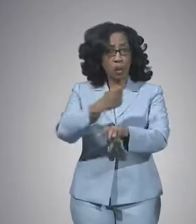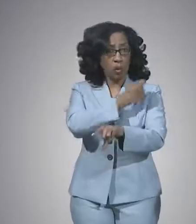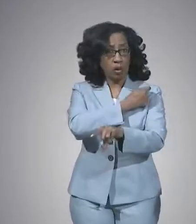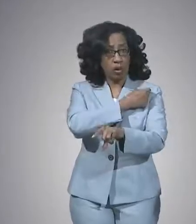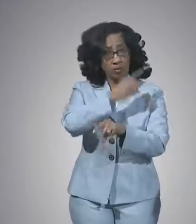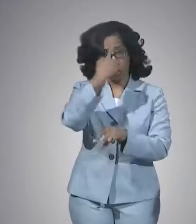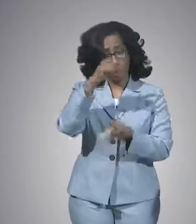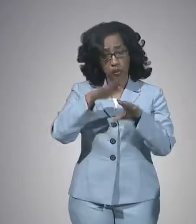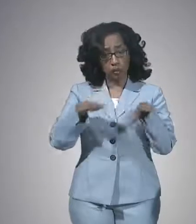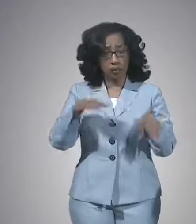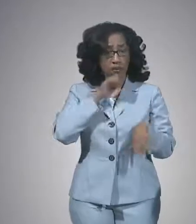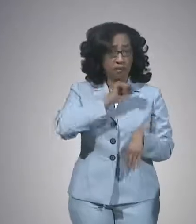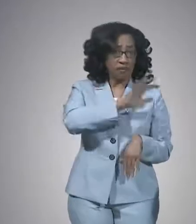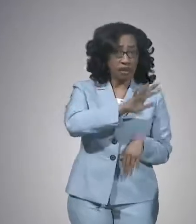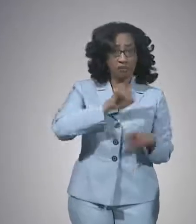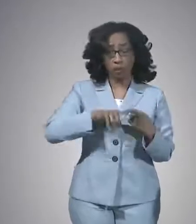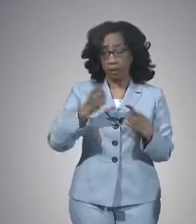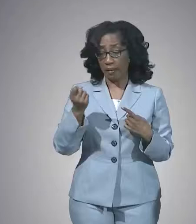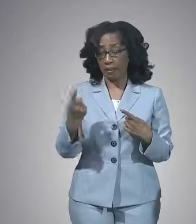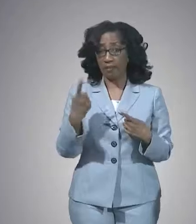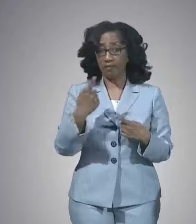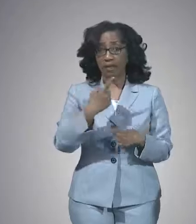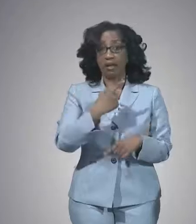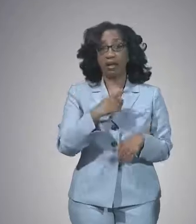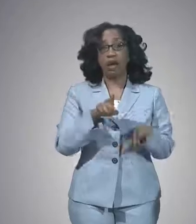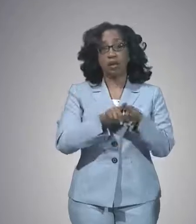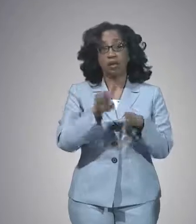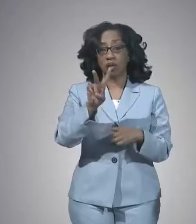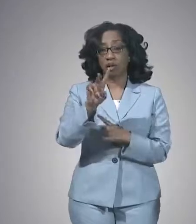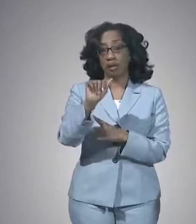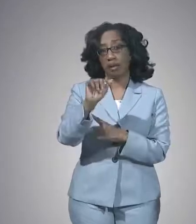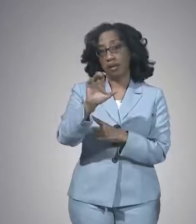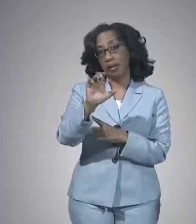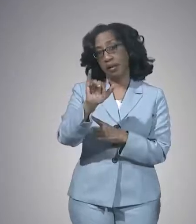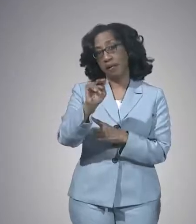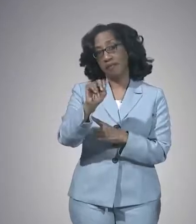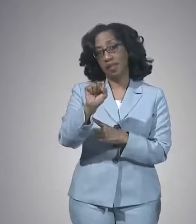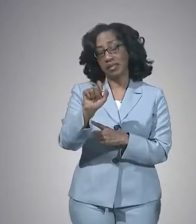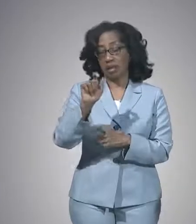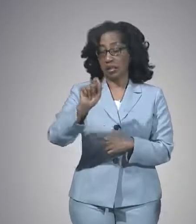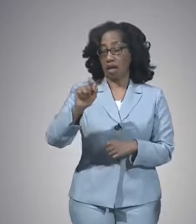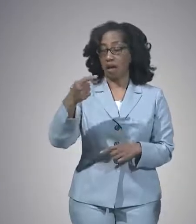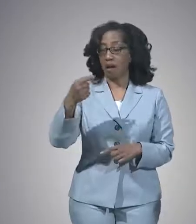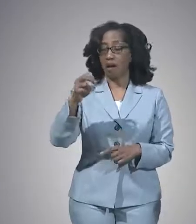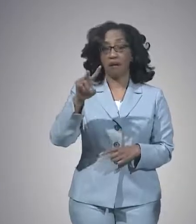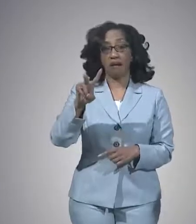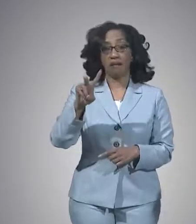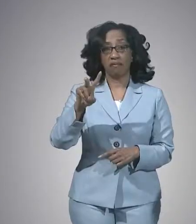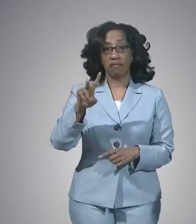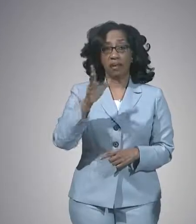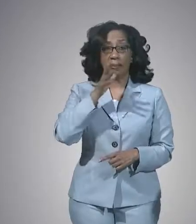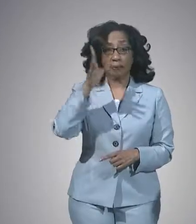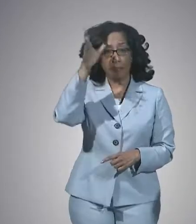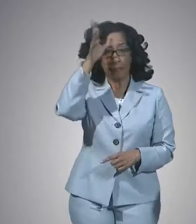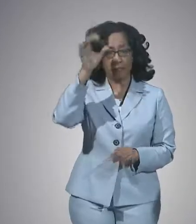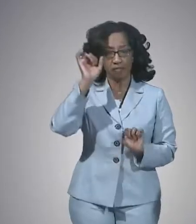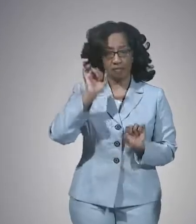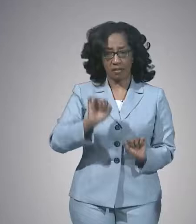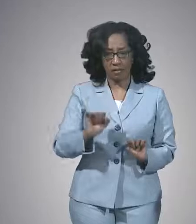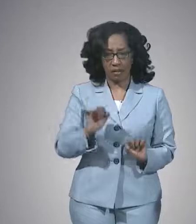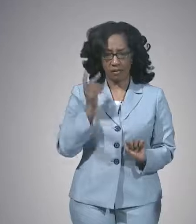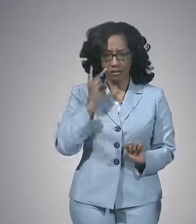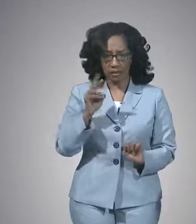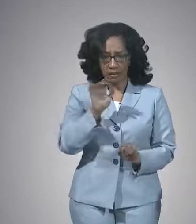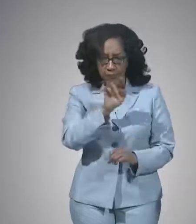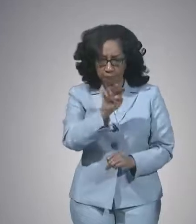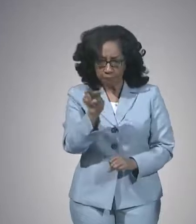And like I shared before, Vaccines.gov is the quickest way for parents to find out where they can get their kids vaccinated,